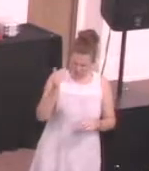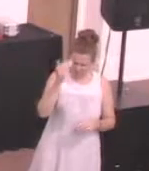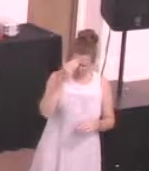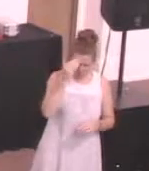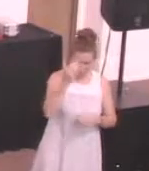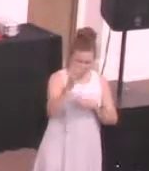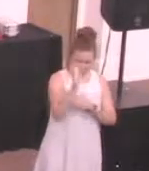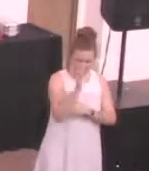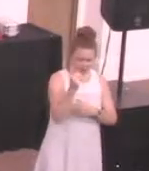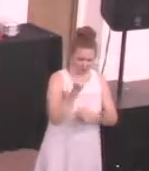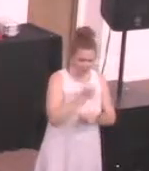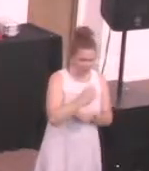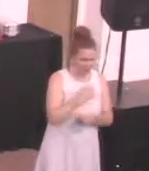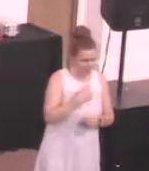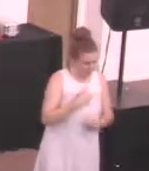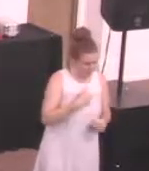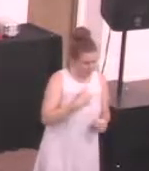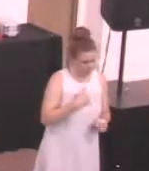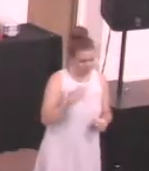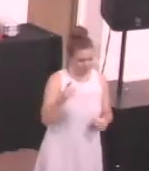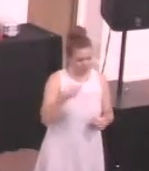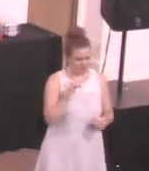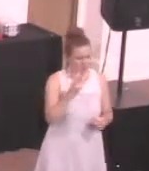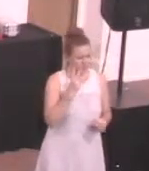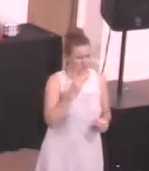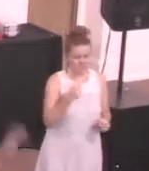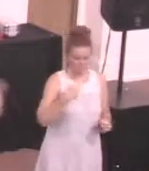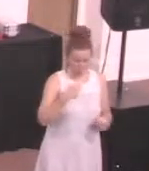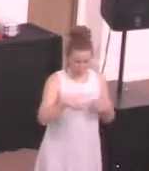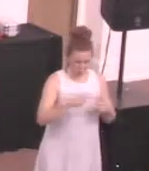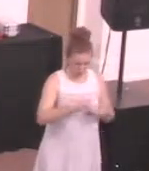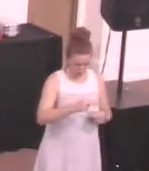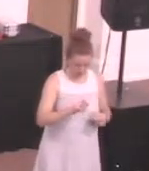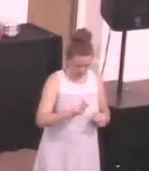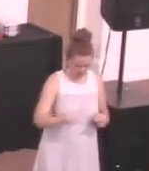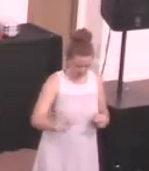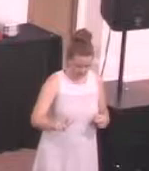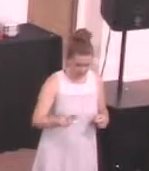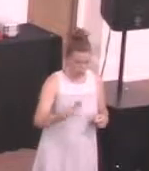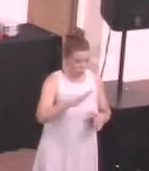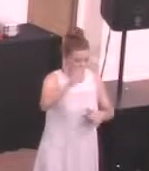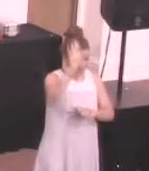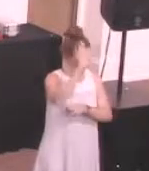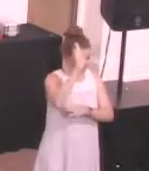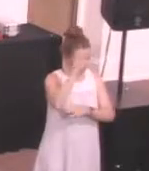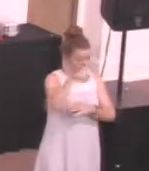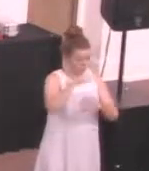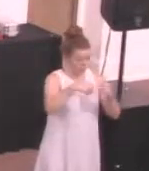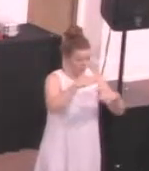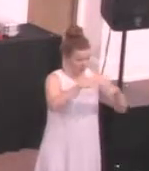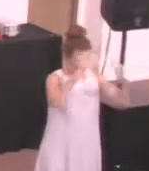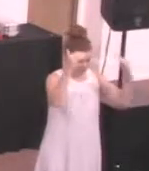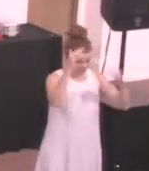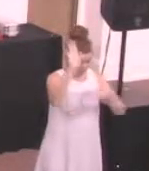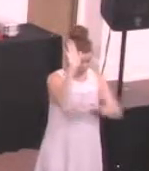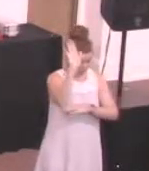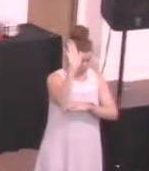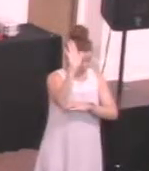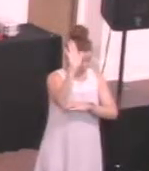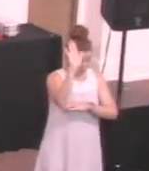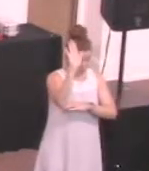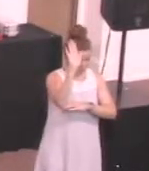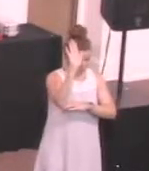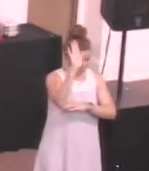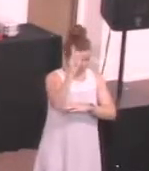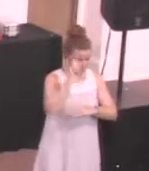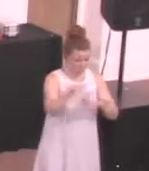he needed me to know it because he didn't want to see me go to hell. Raise your hand if you want to go to heaven. And keep it up if you want to go